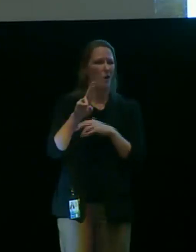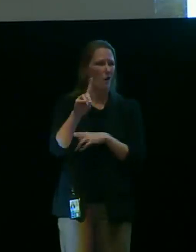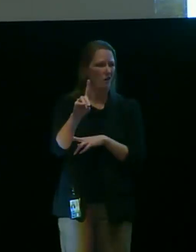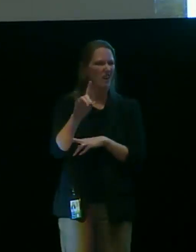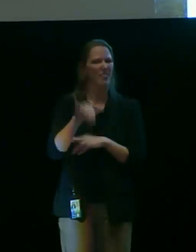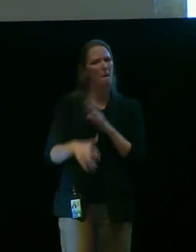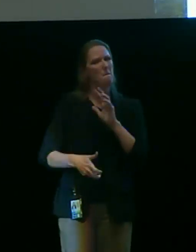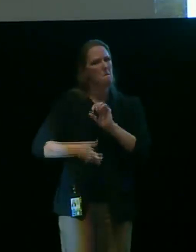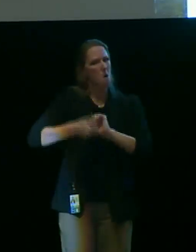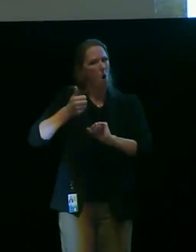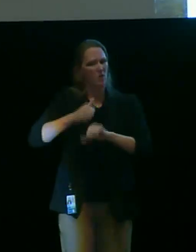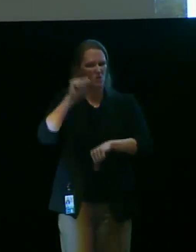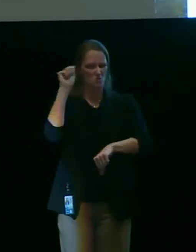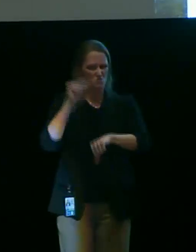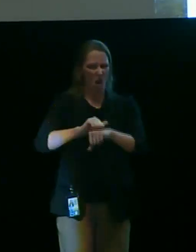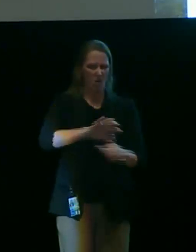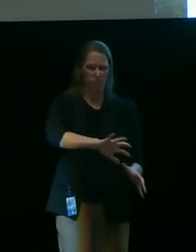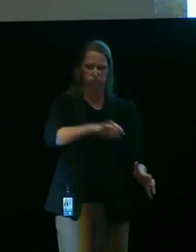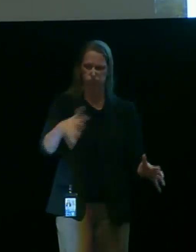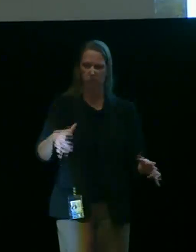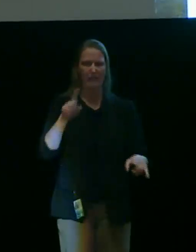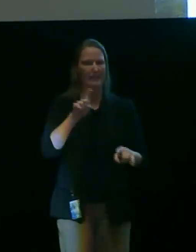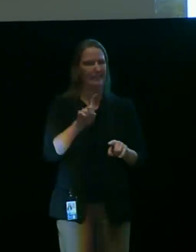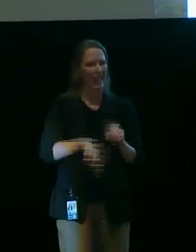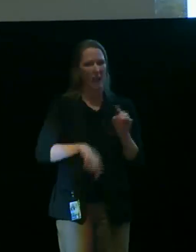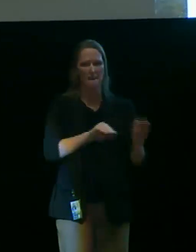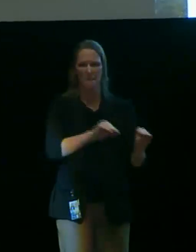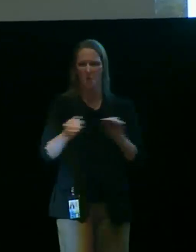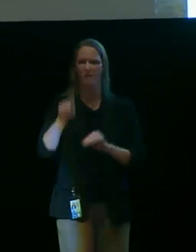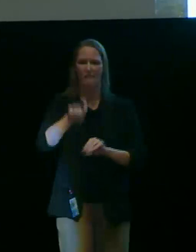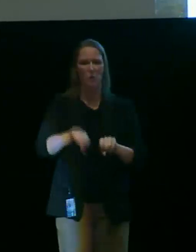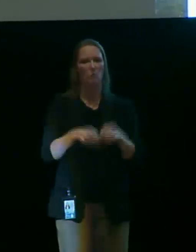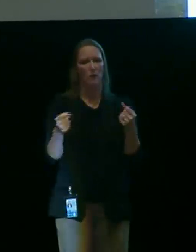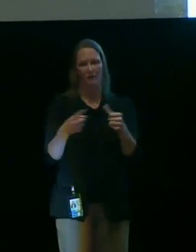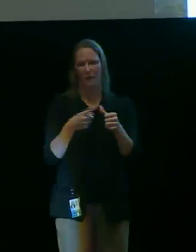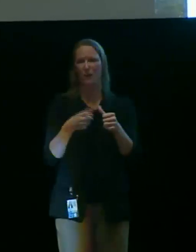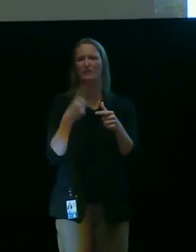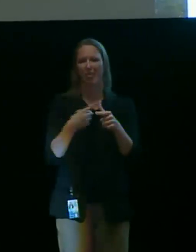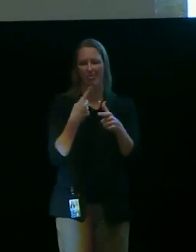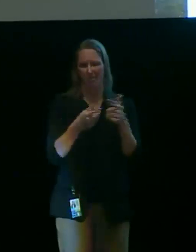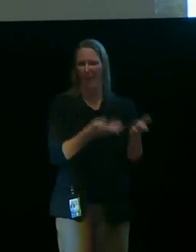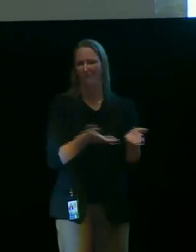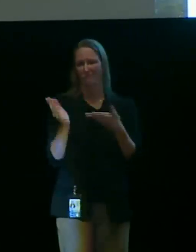off and must be broken up into pieces on site and then hauled off.